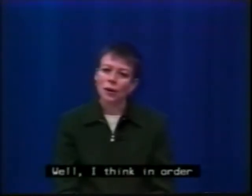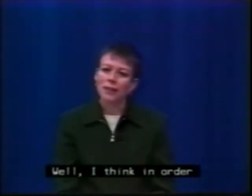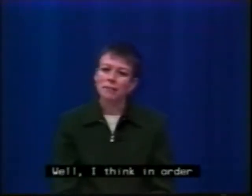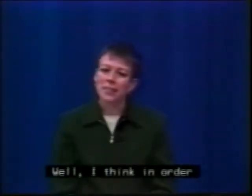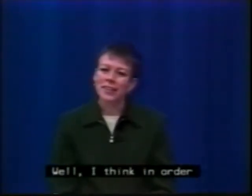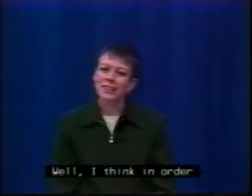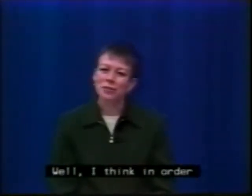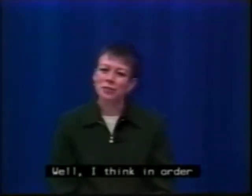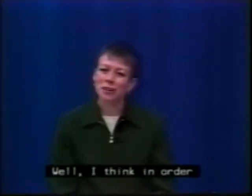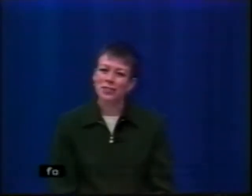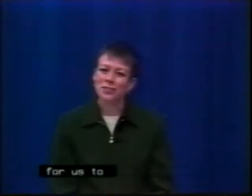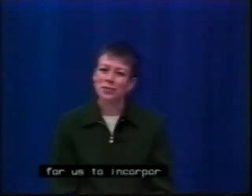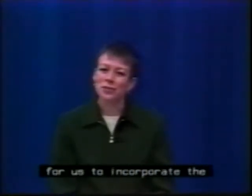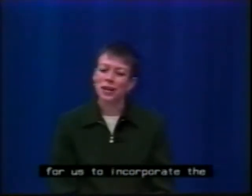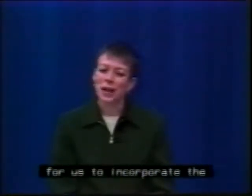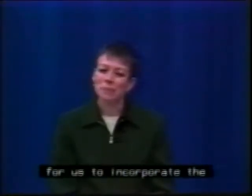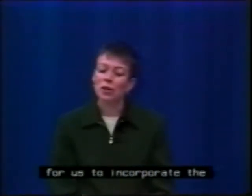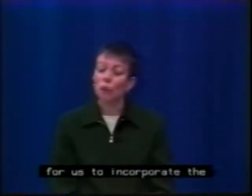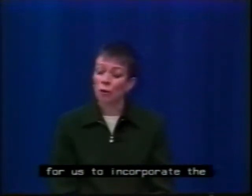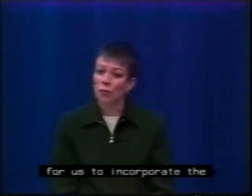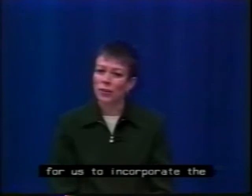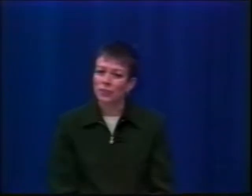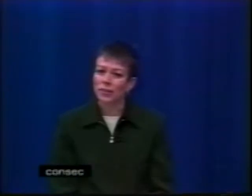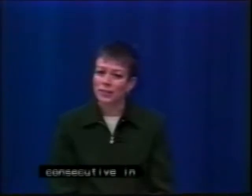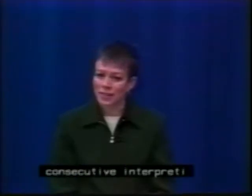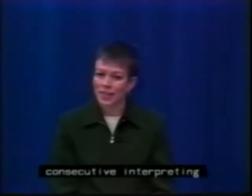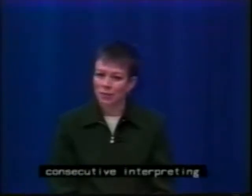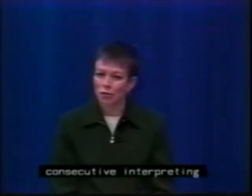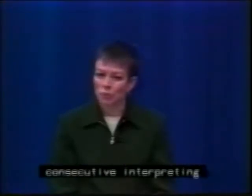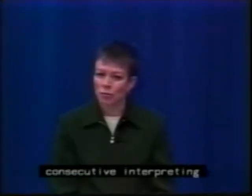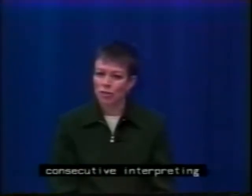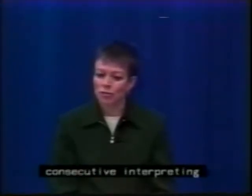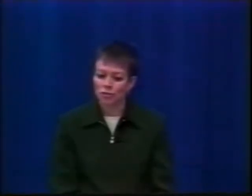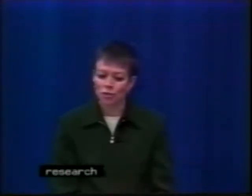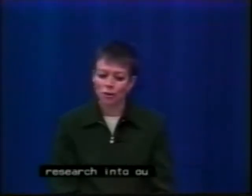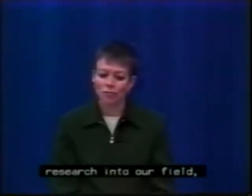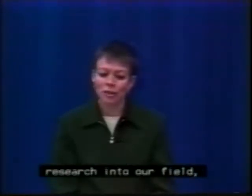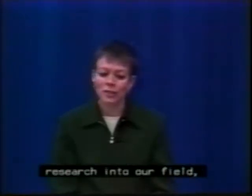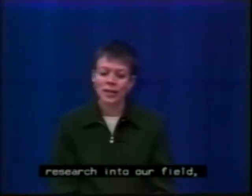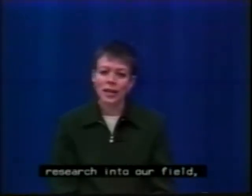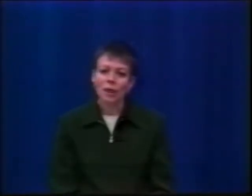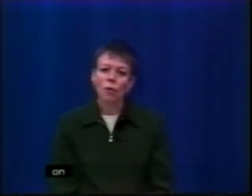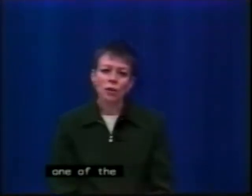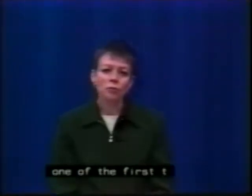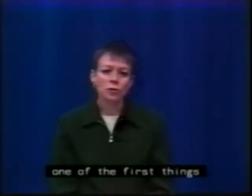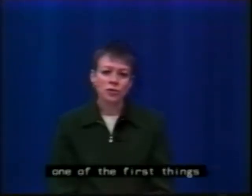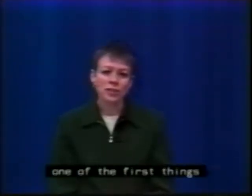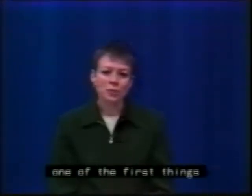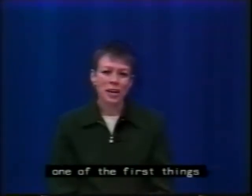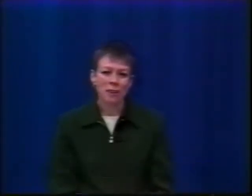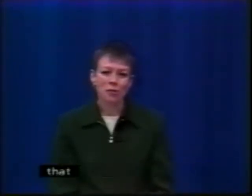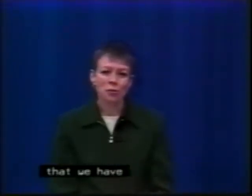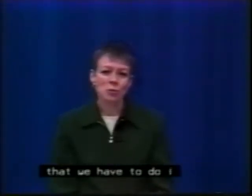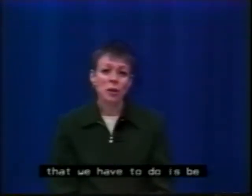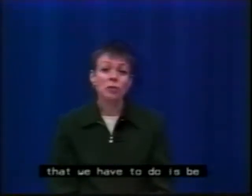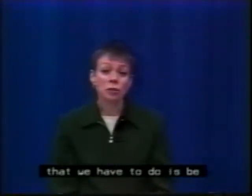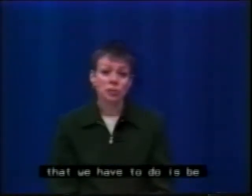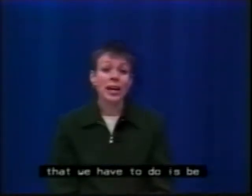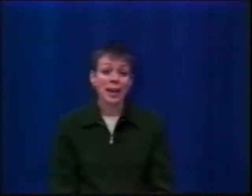Well, I think in order for us to incorporate the consecutive interpreting research into our field, one of the first things that we have to do is be able to learn to